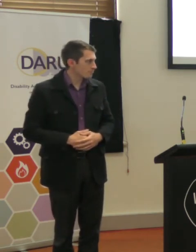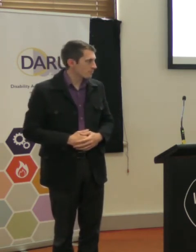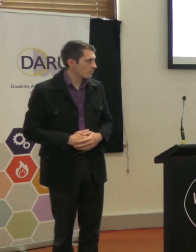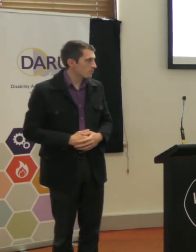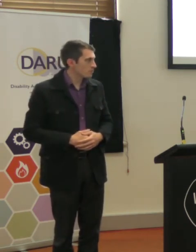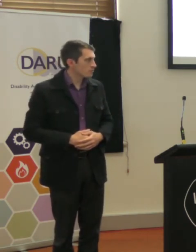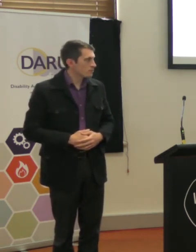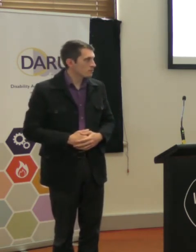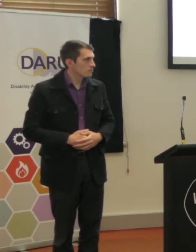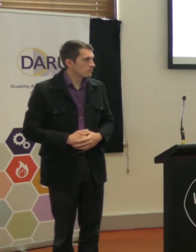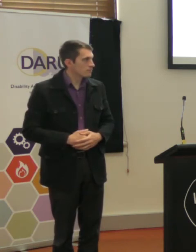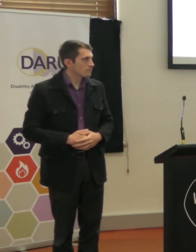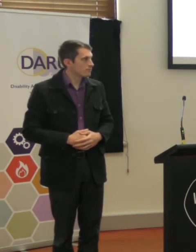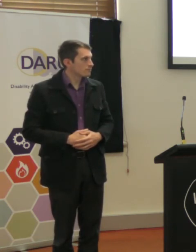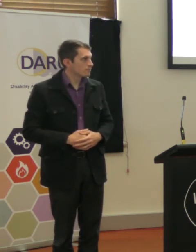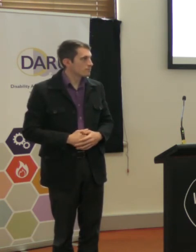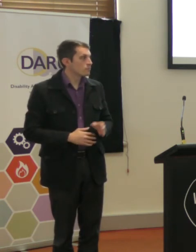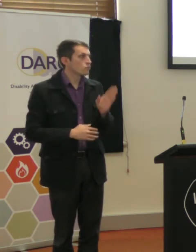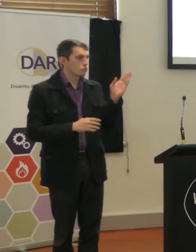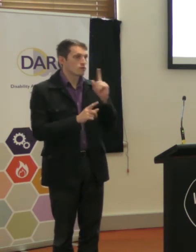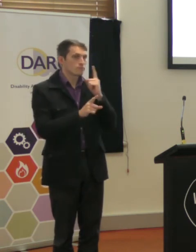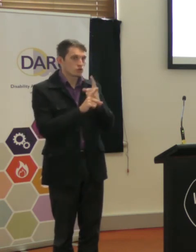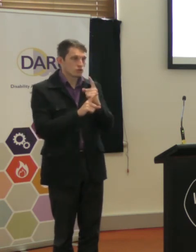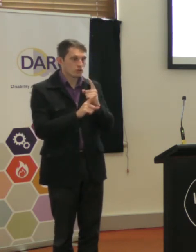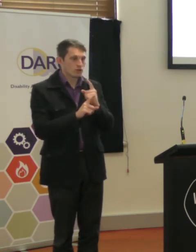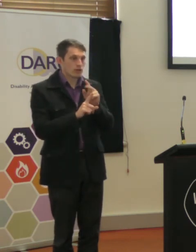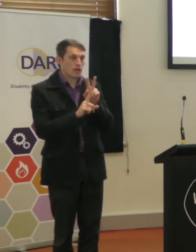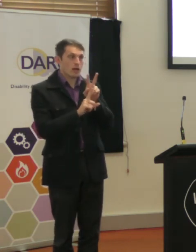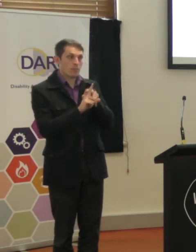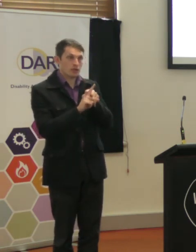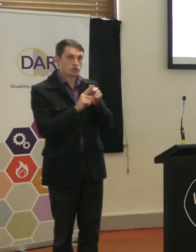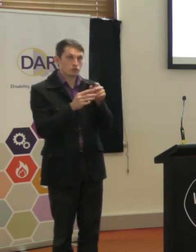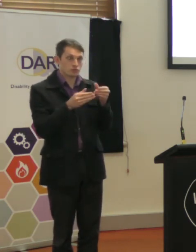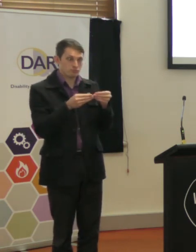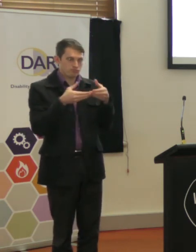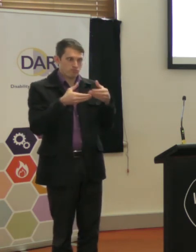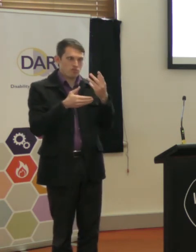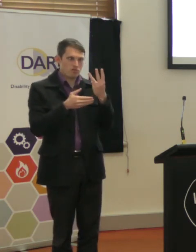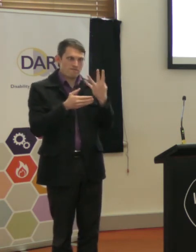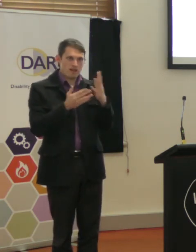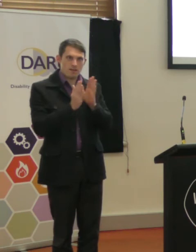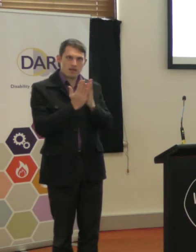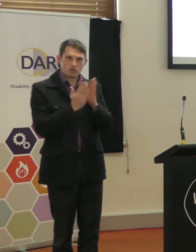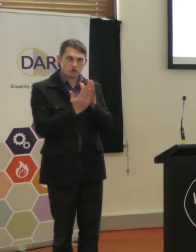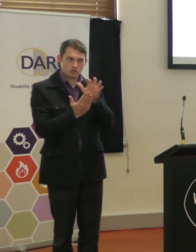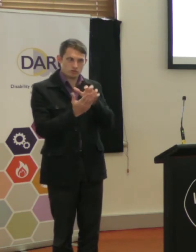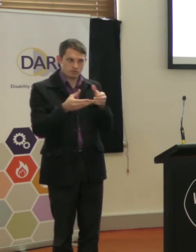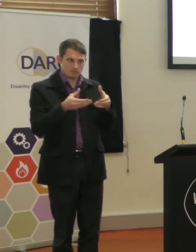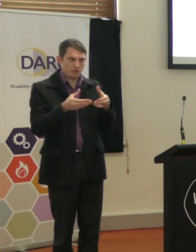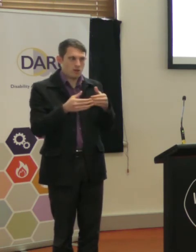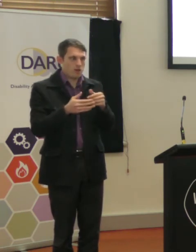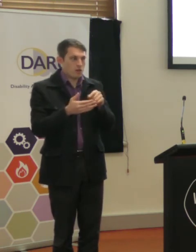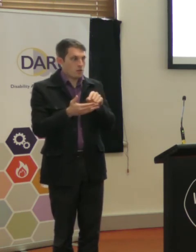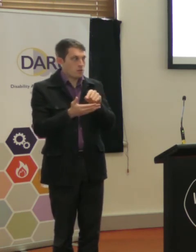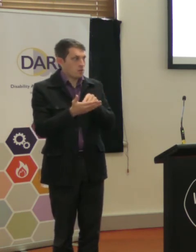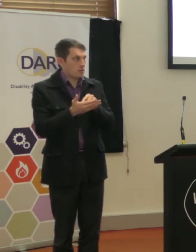Hi. You mentioned that the application form is like 35 pages long. What's the scope of information on the application